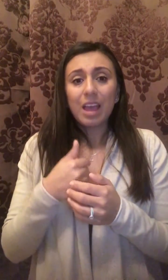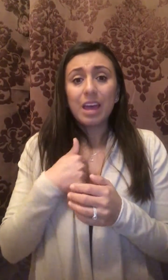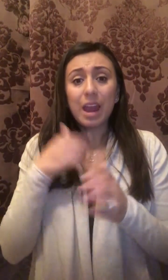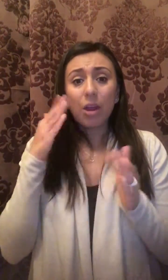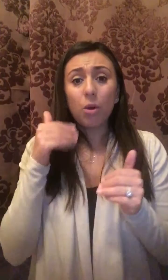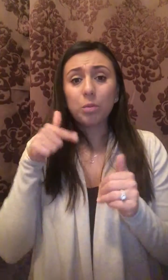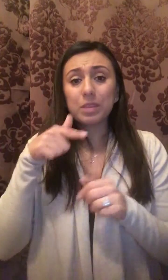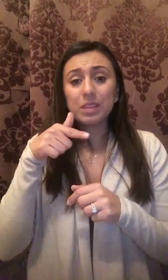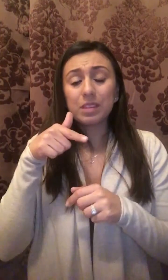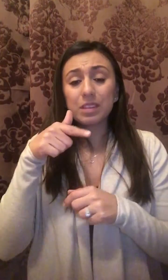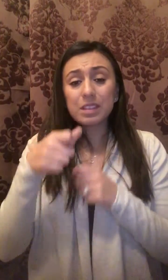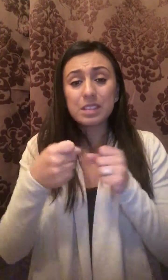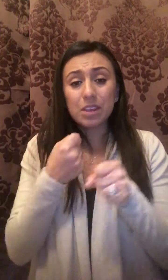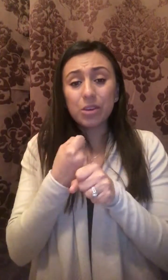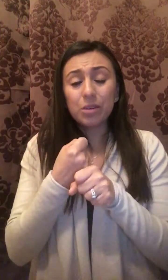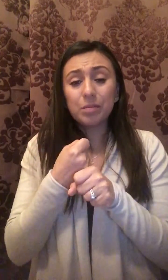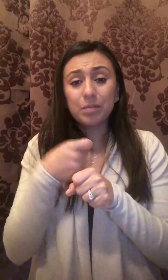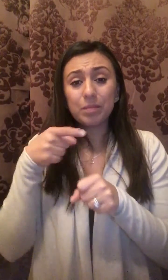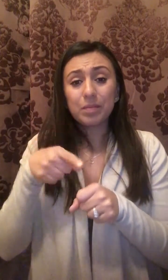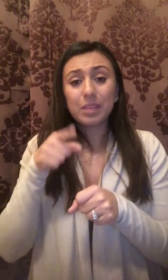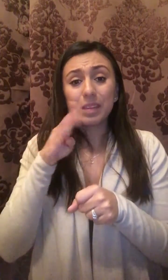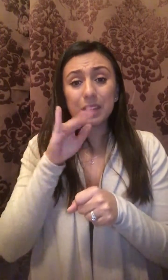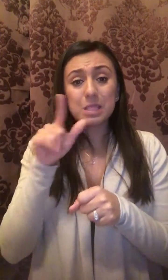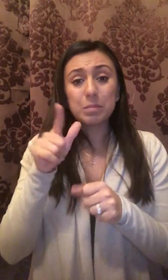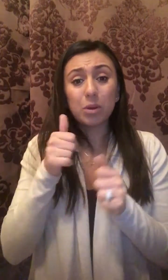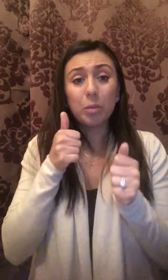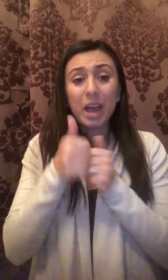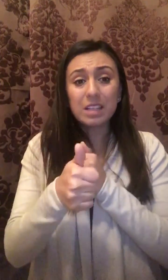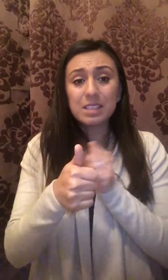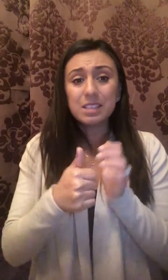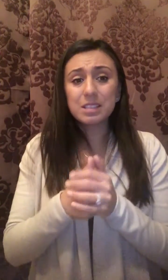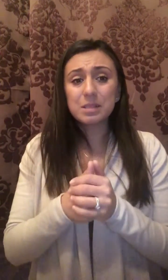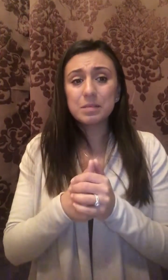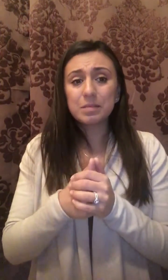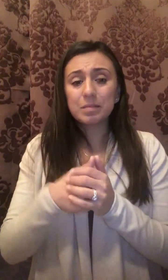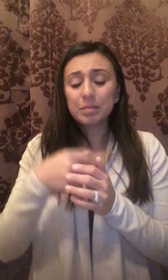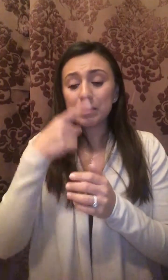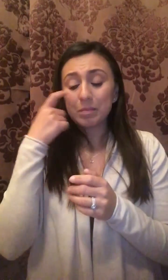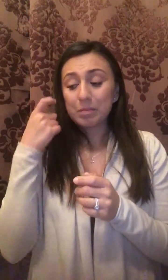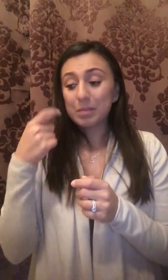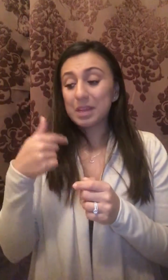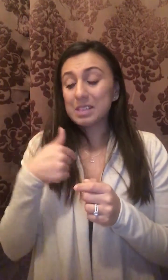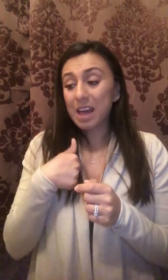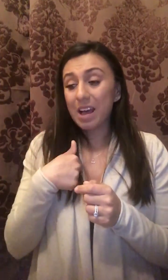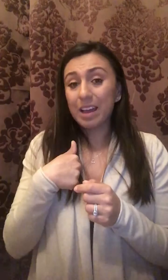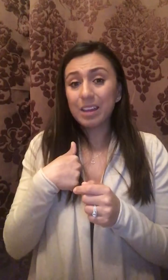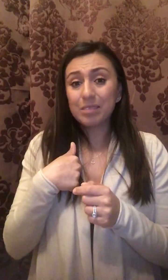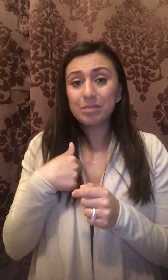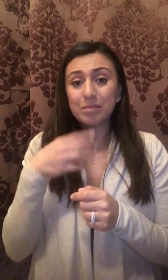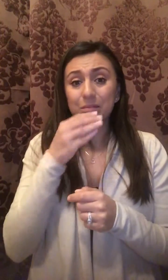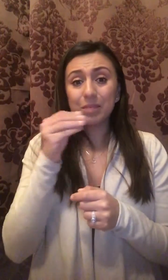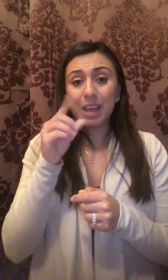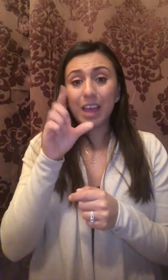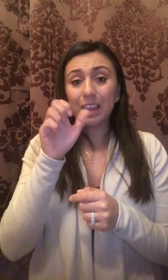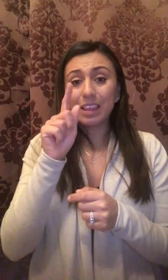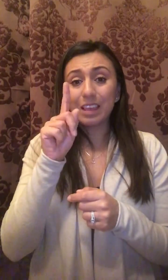And I hope this year this bill passes, because I and Lead